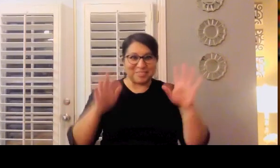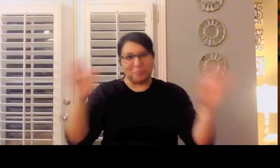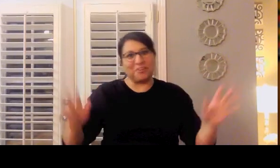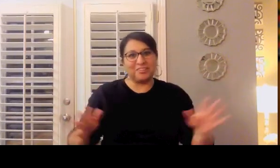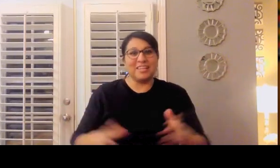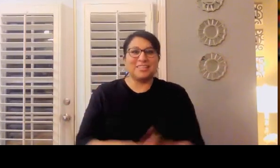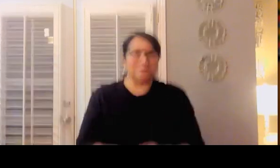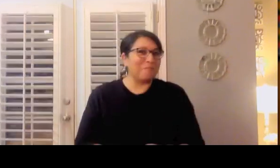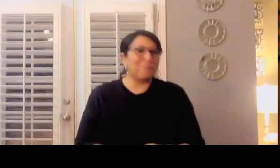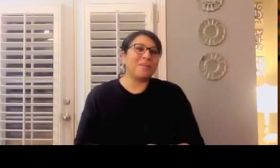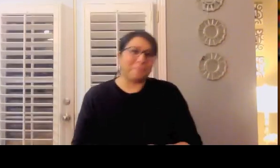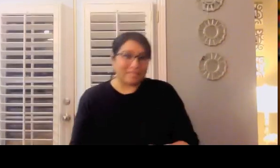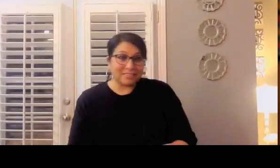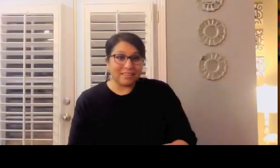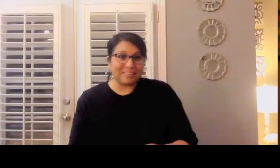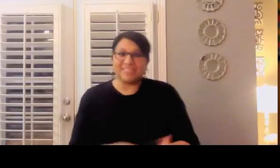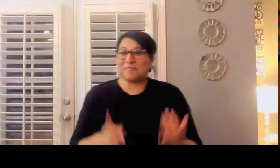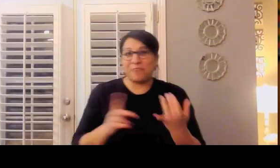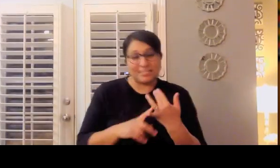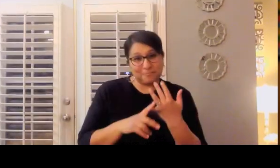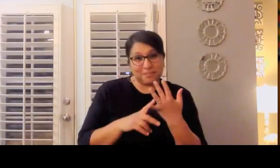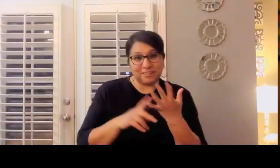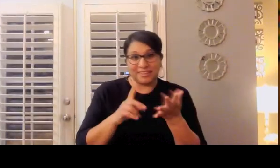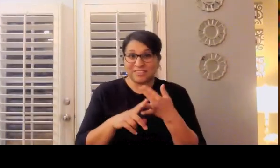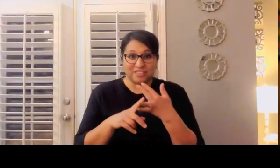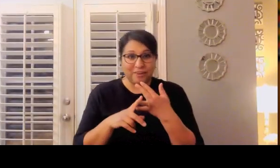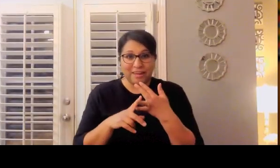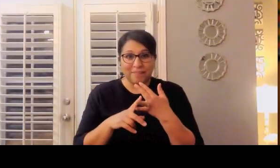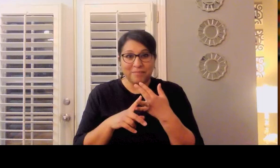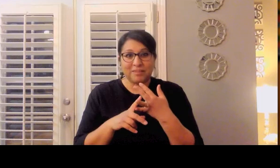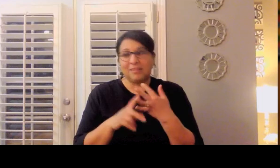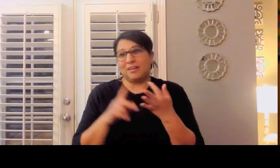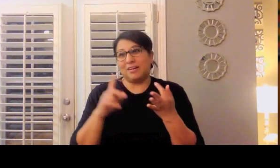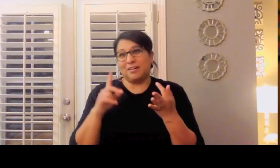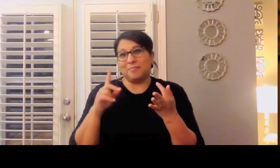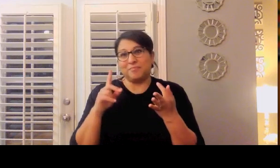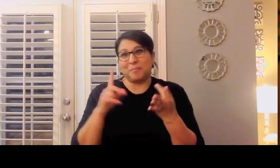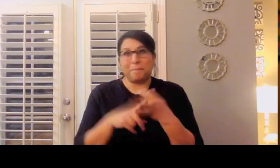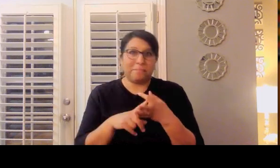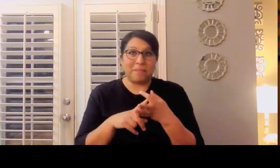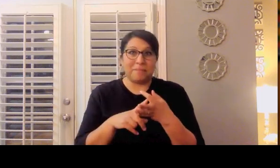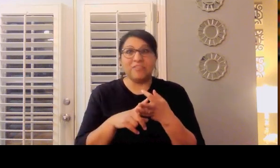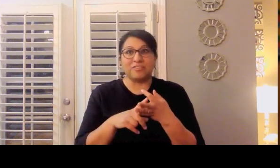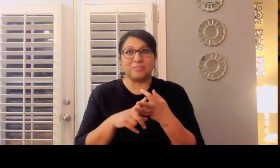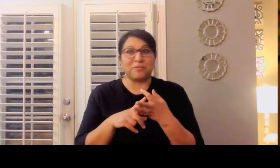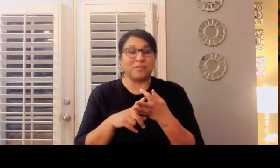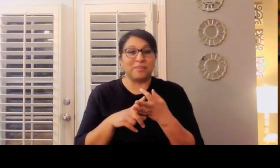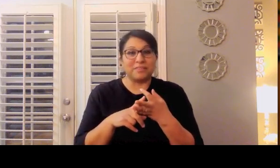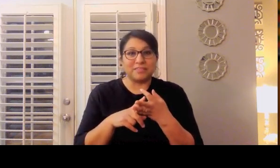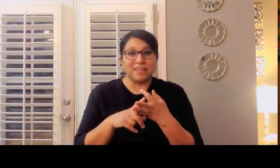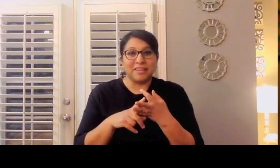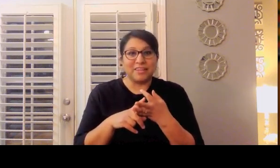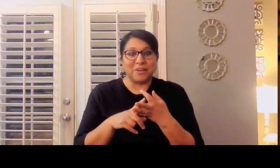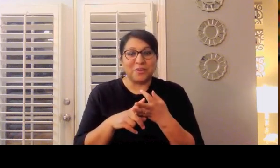this world. So I'm pretty basic, just Facebook, Instagram, and Pinterest, pretty